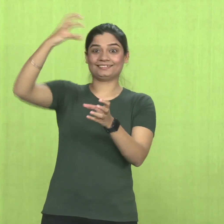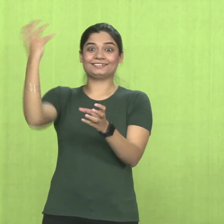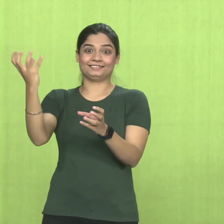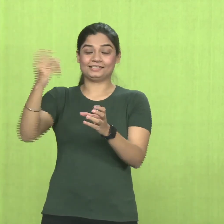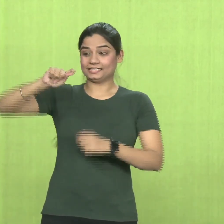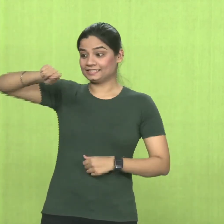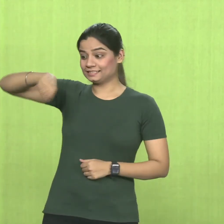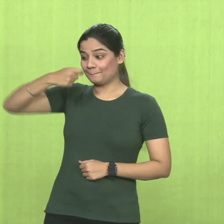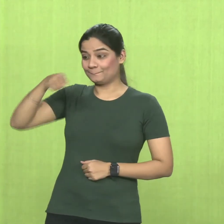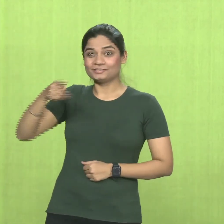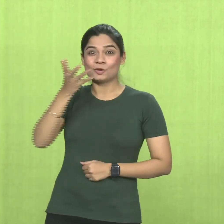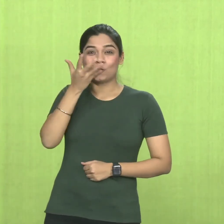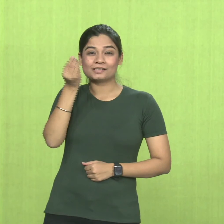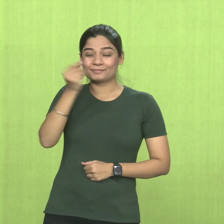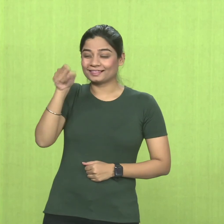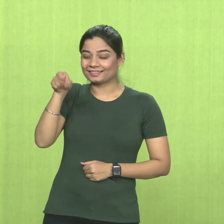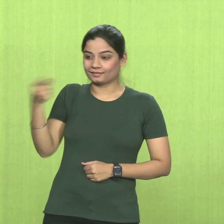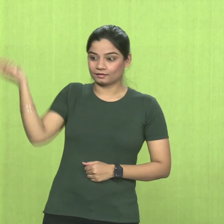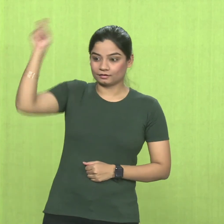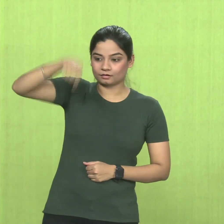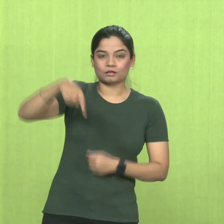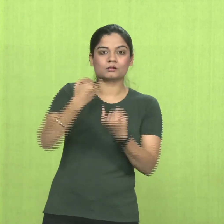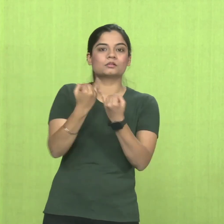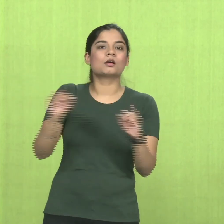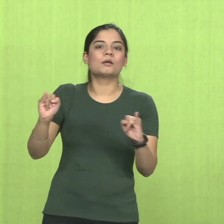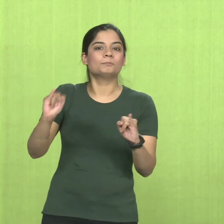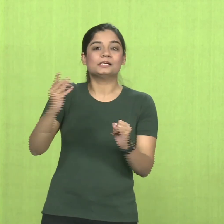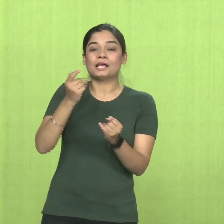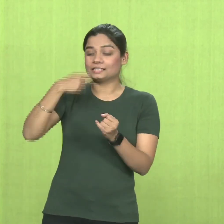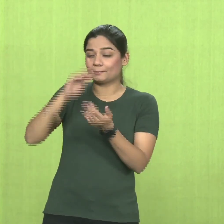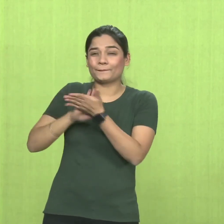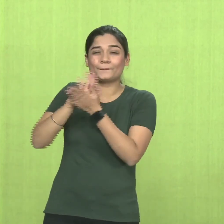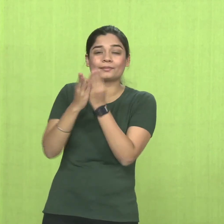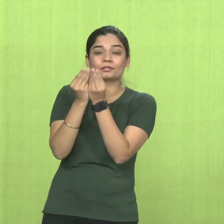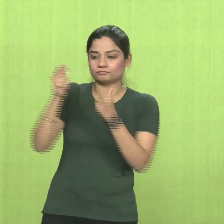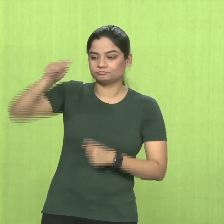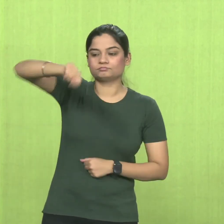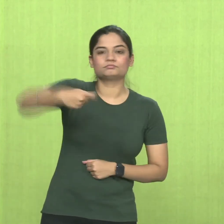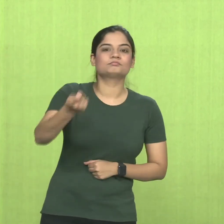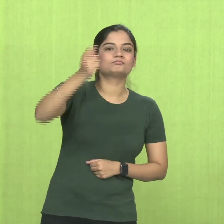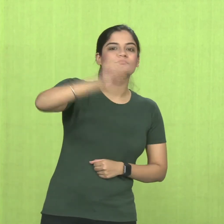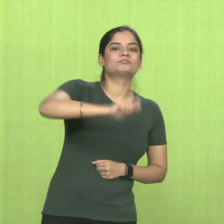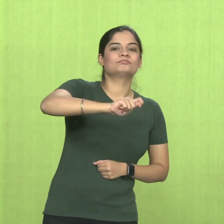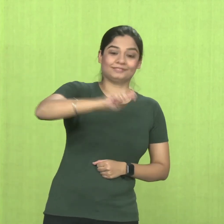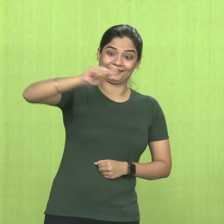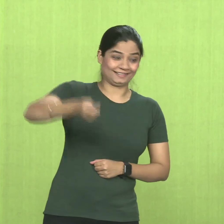The spoon that you have used, its moisture can make the pickle go bad. So remember, whenever you are using a spoon